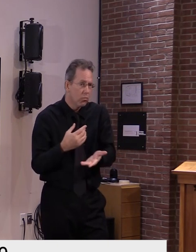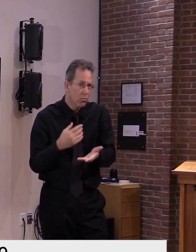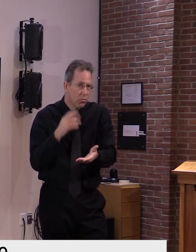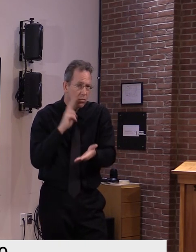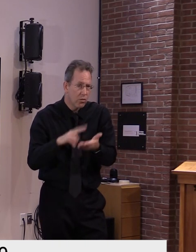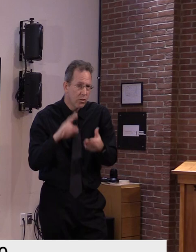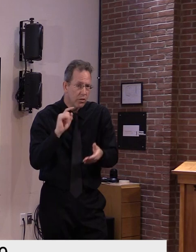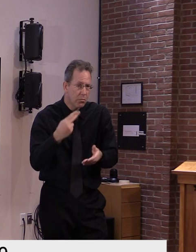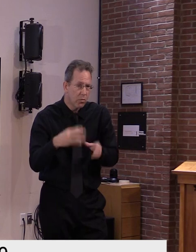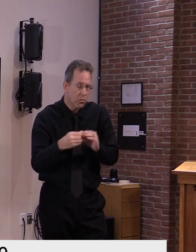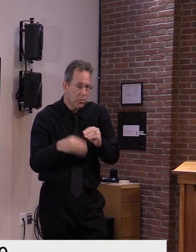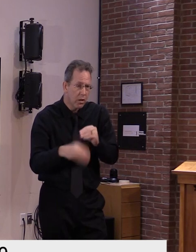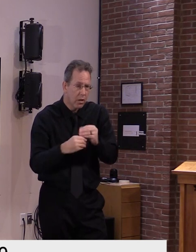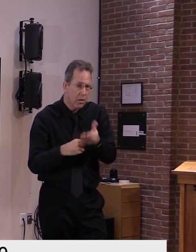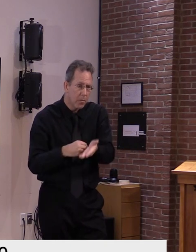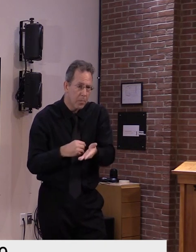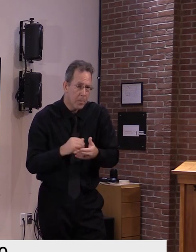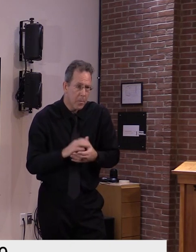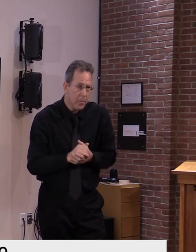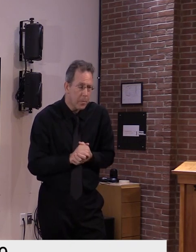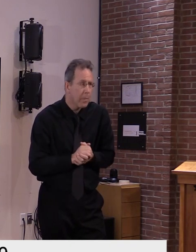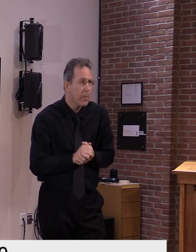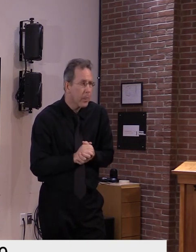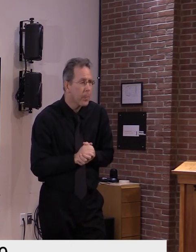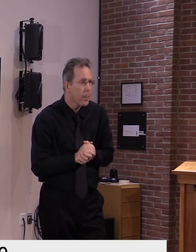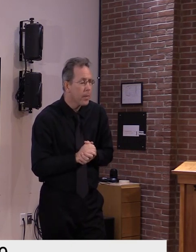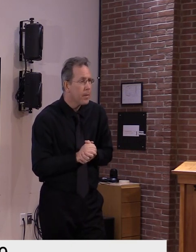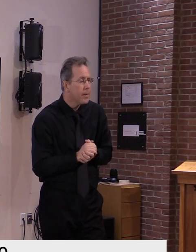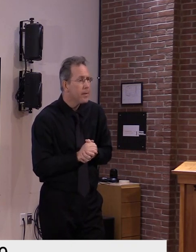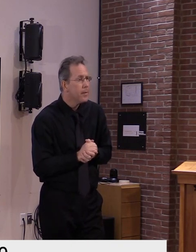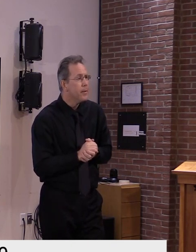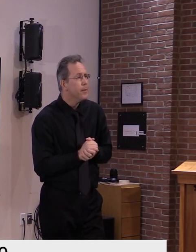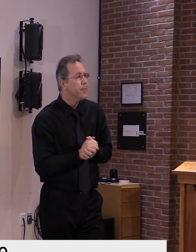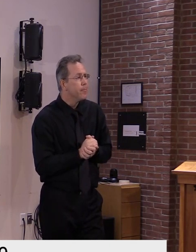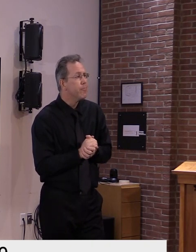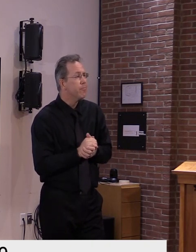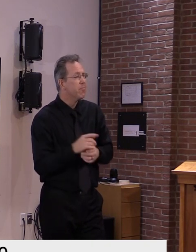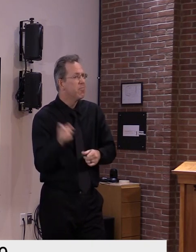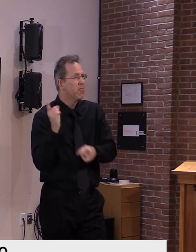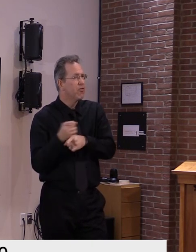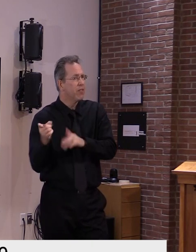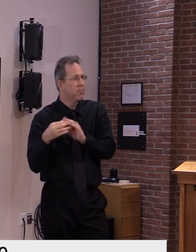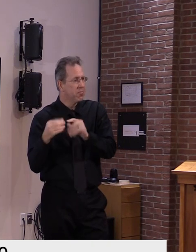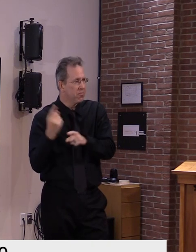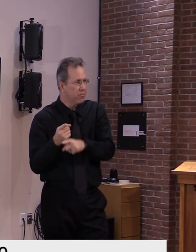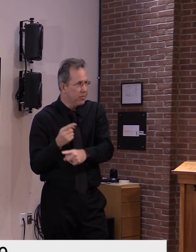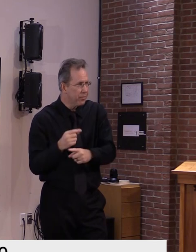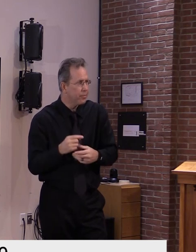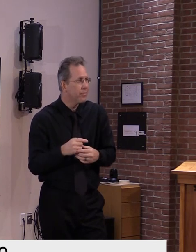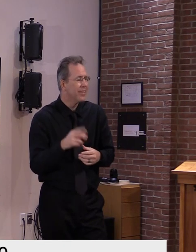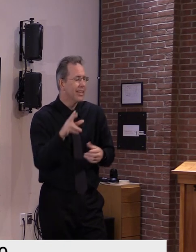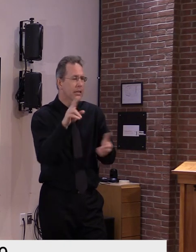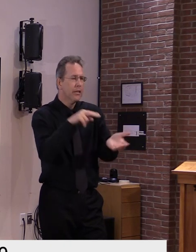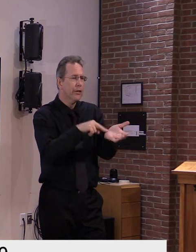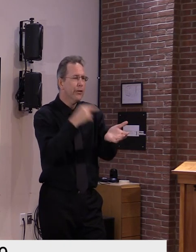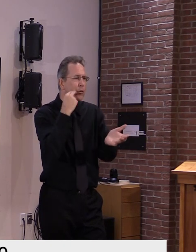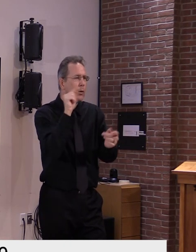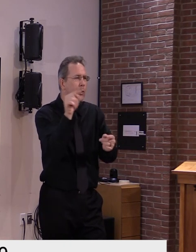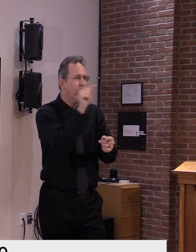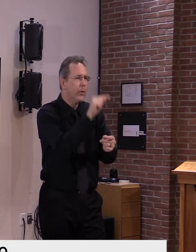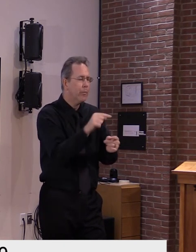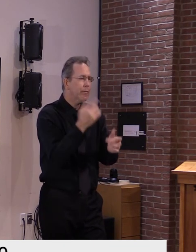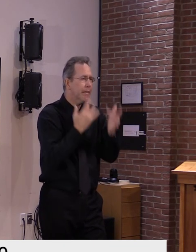Sure, there is a need for staffing, as the governor had said, and we continually to monitor those